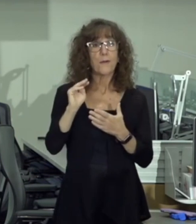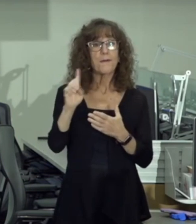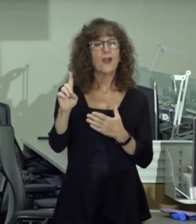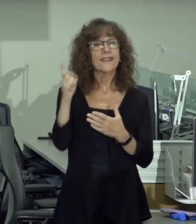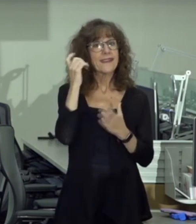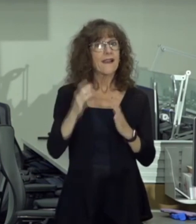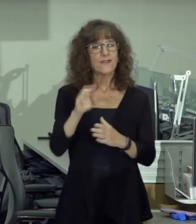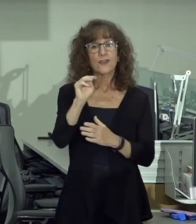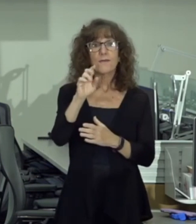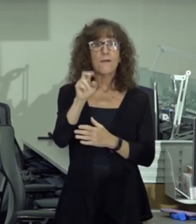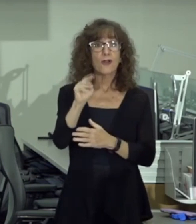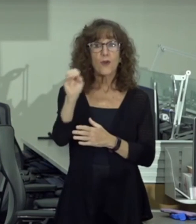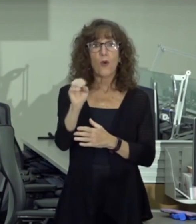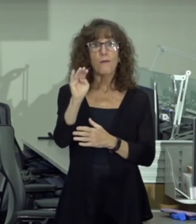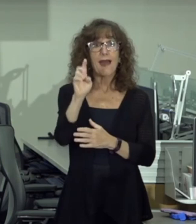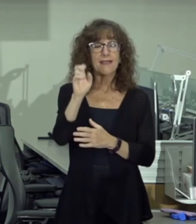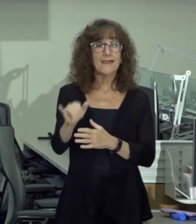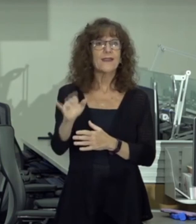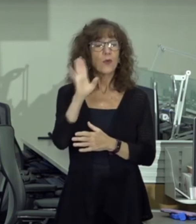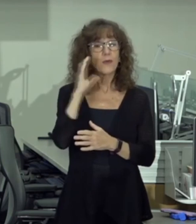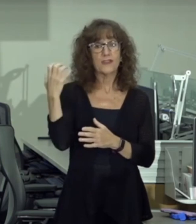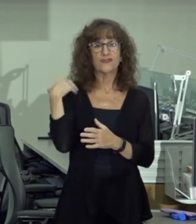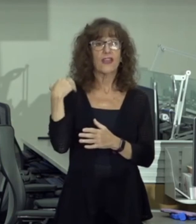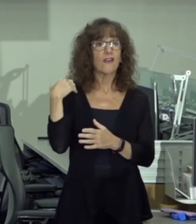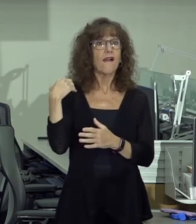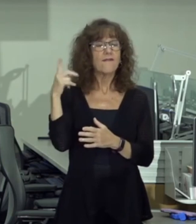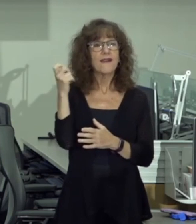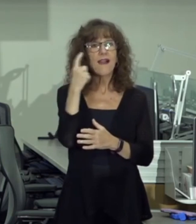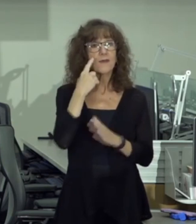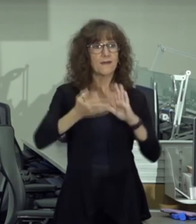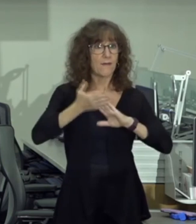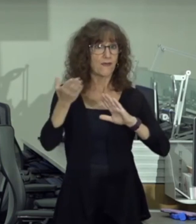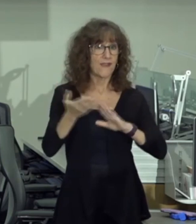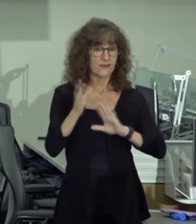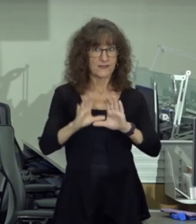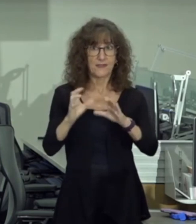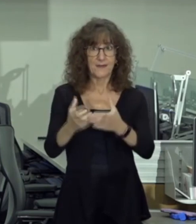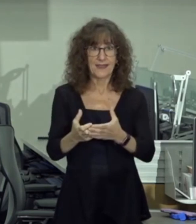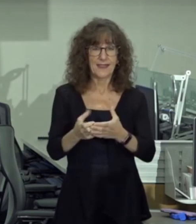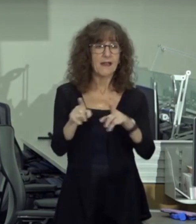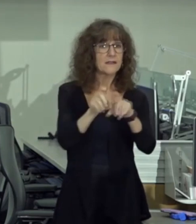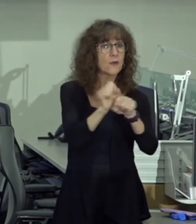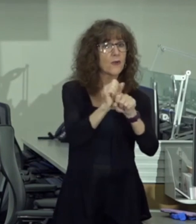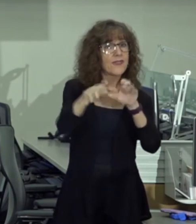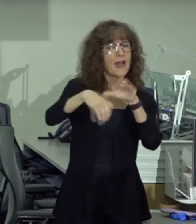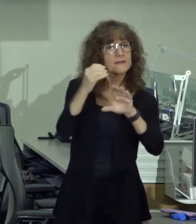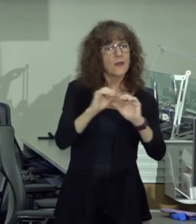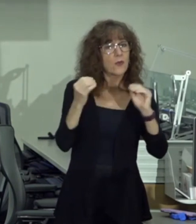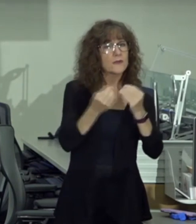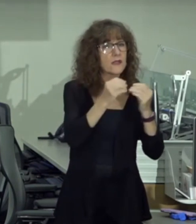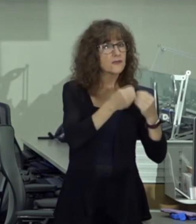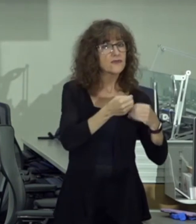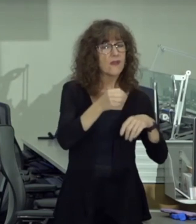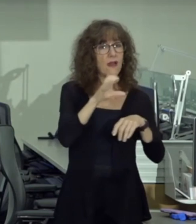Martin O'Malley will serve as chair of our Government Operations Subcommittee. The task force will also work with several outside organizations